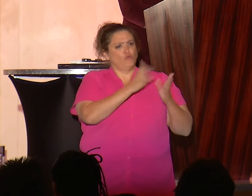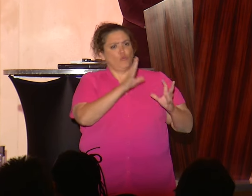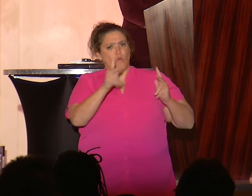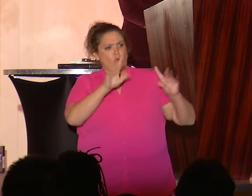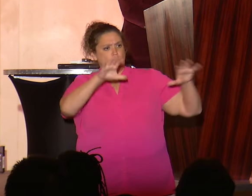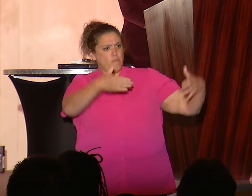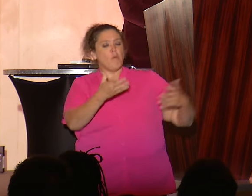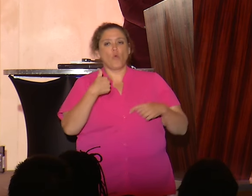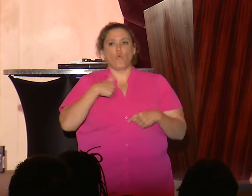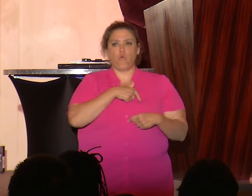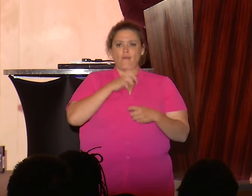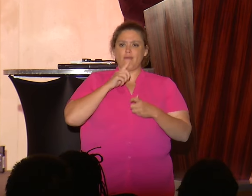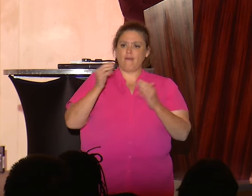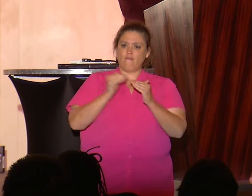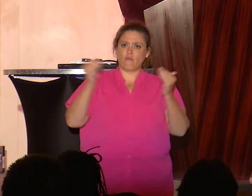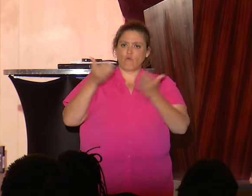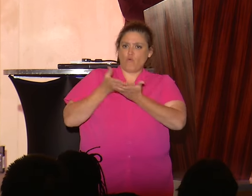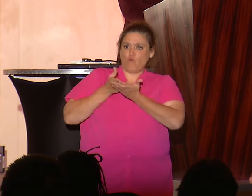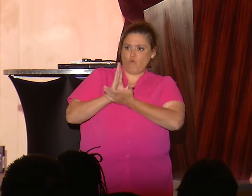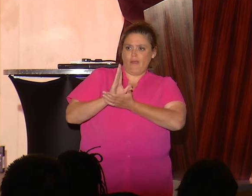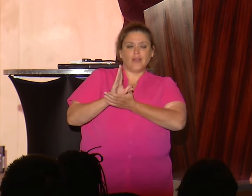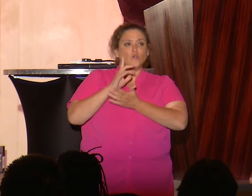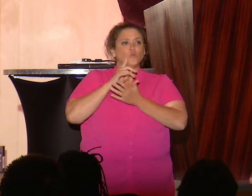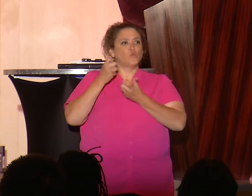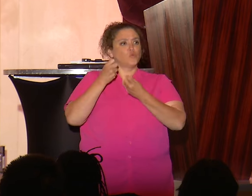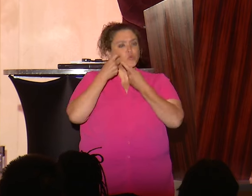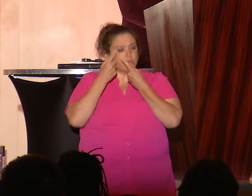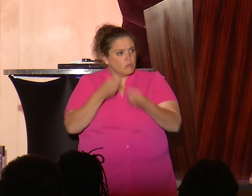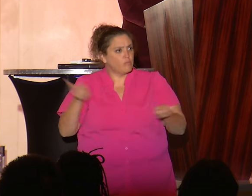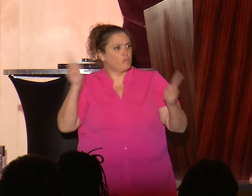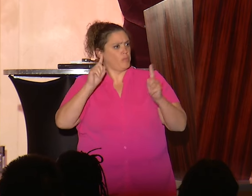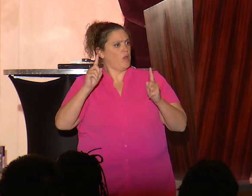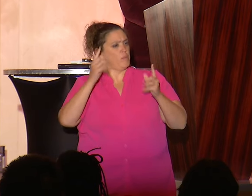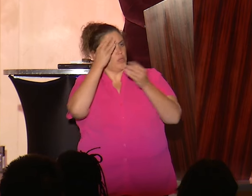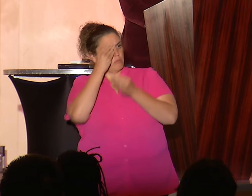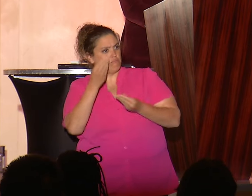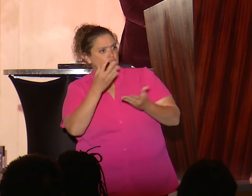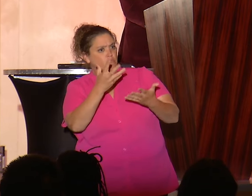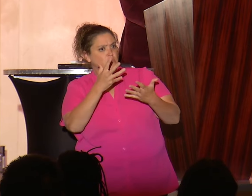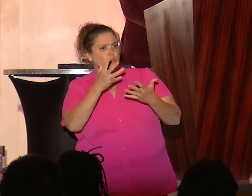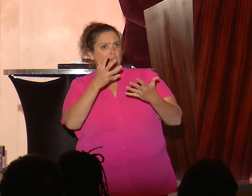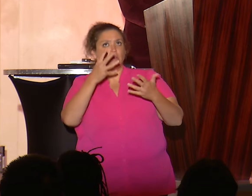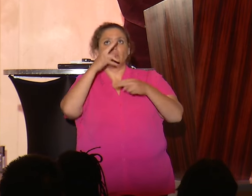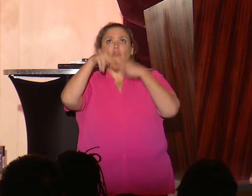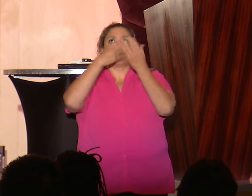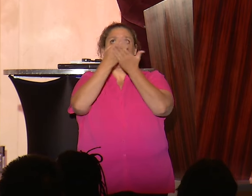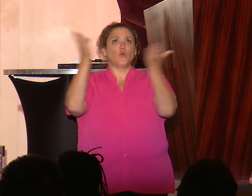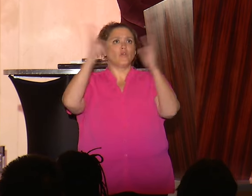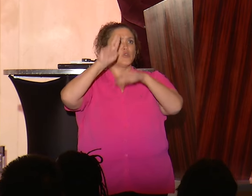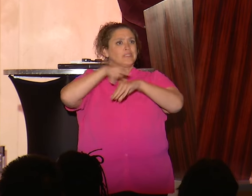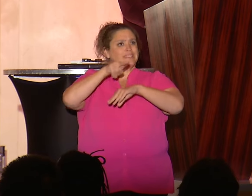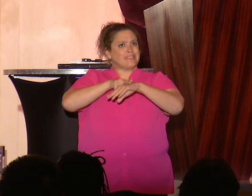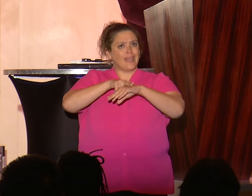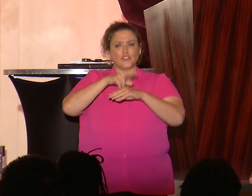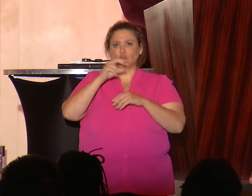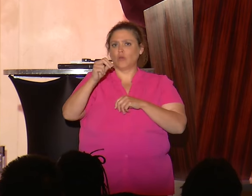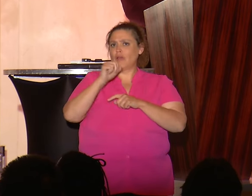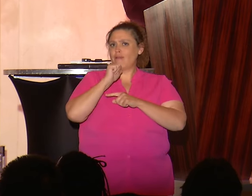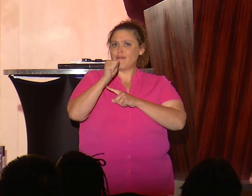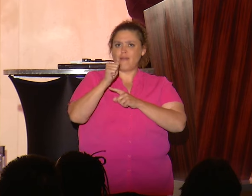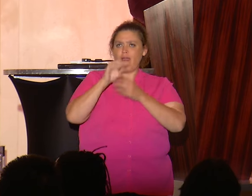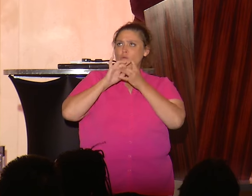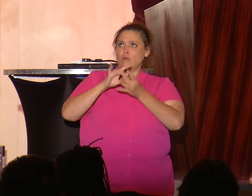have just as much right to publicly argue that the universe is natural and not